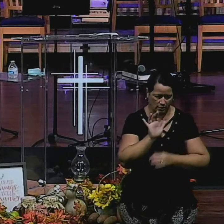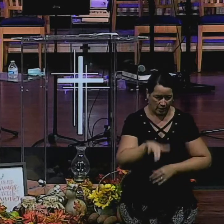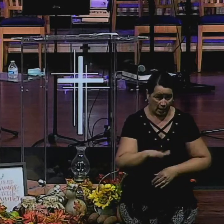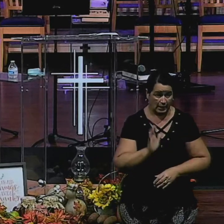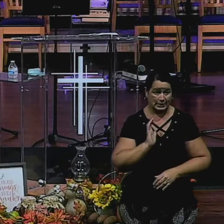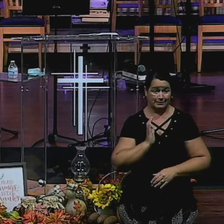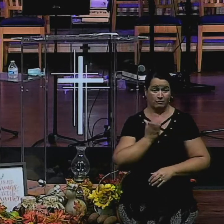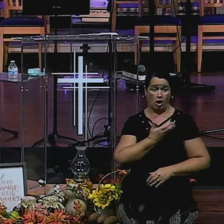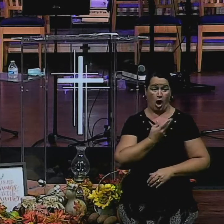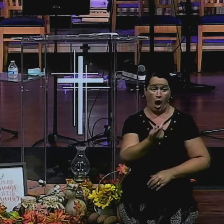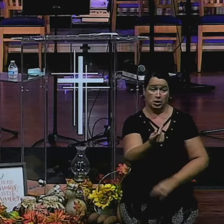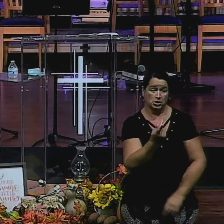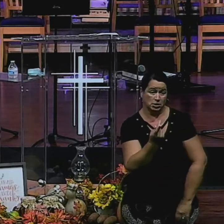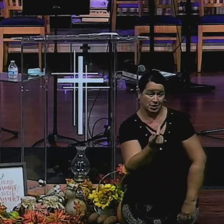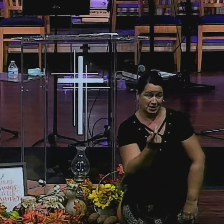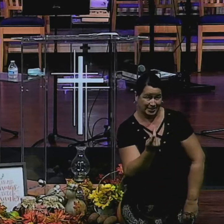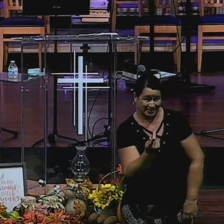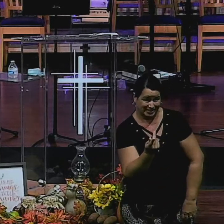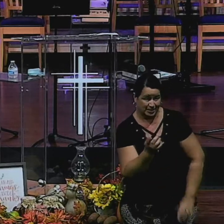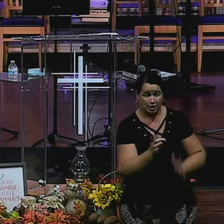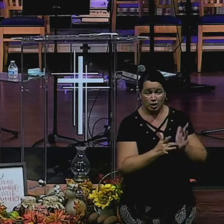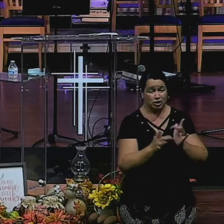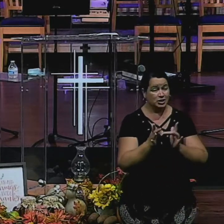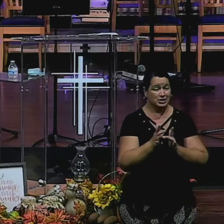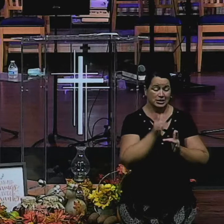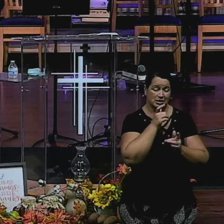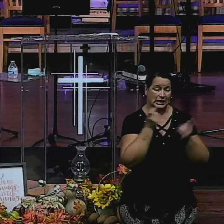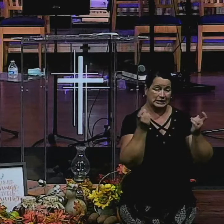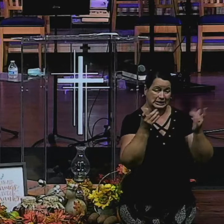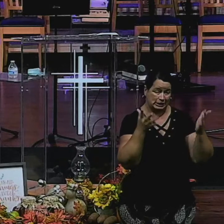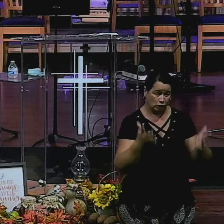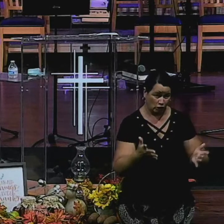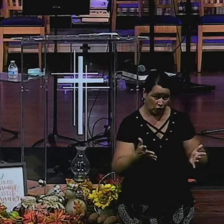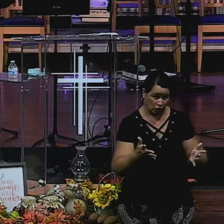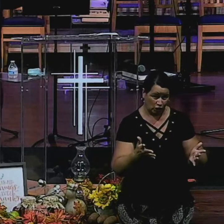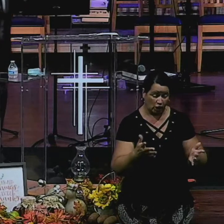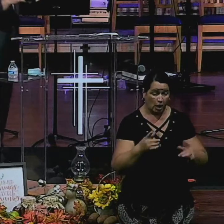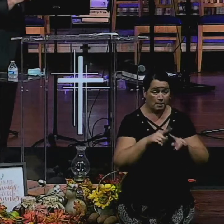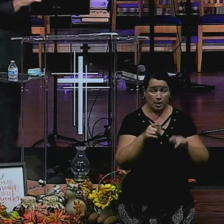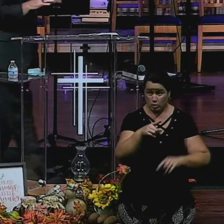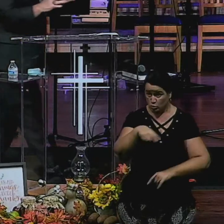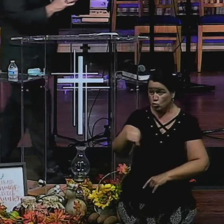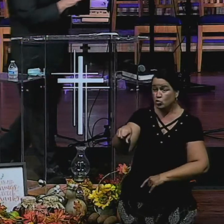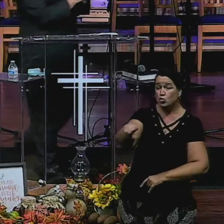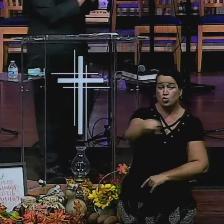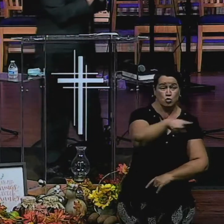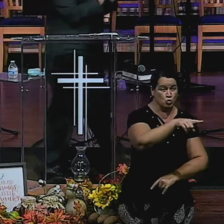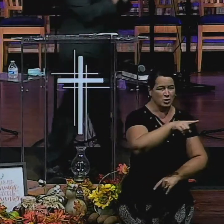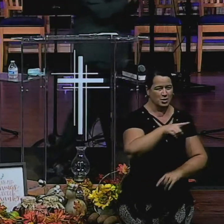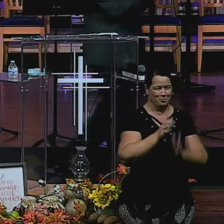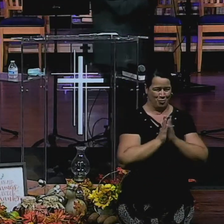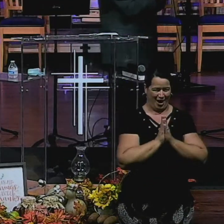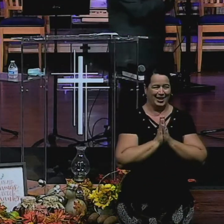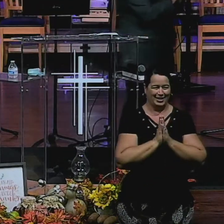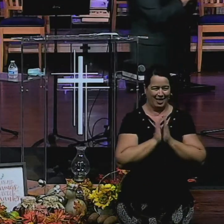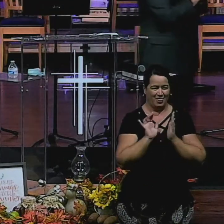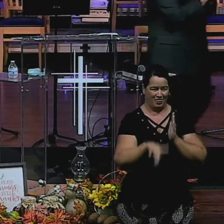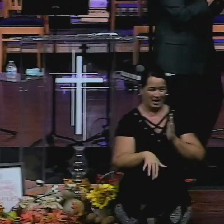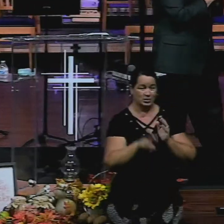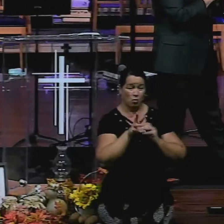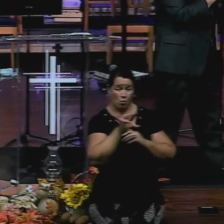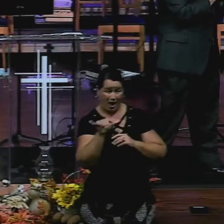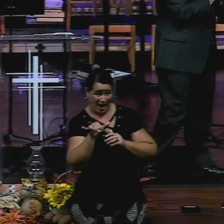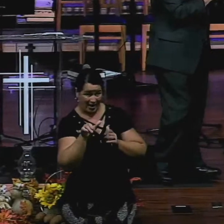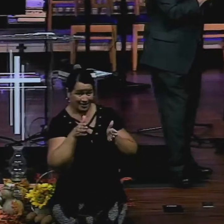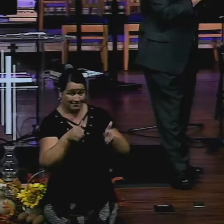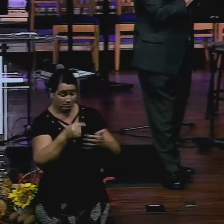Lord's Prayer because he's not a sinner in need of a Savior. He said, in this manner, you guys pray. And one of the things he said is,